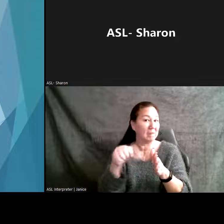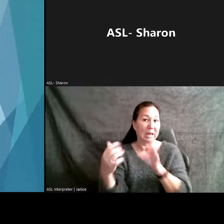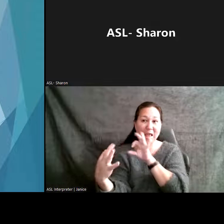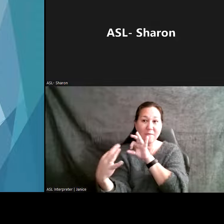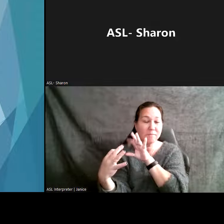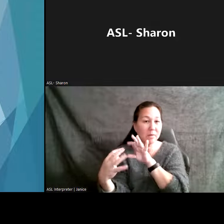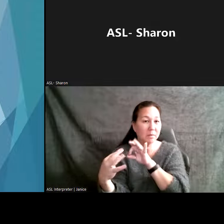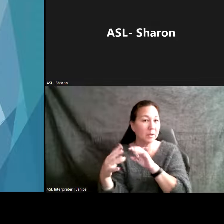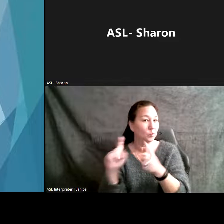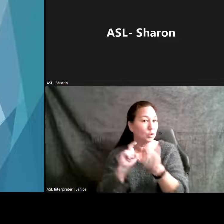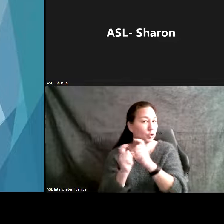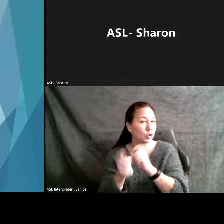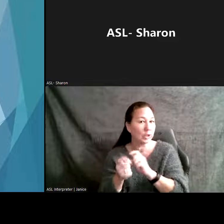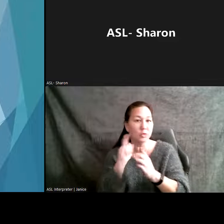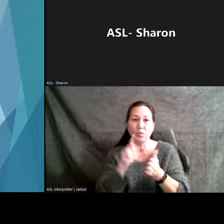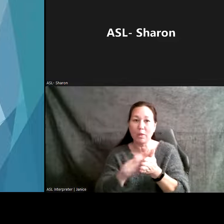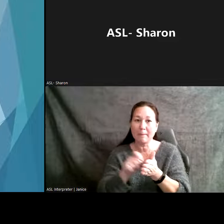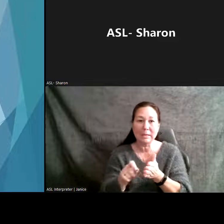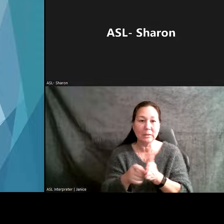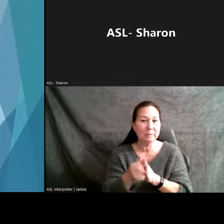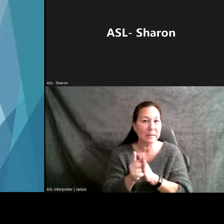that they'd like to make to the minutes?